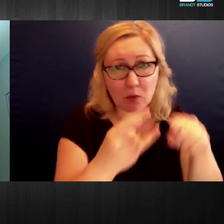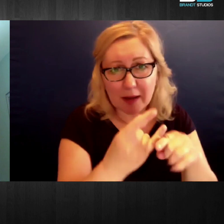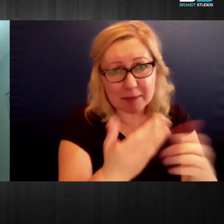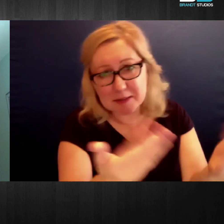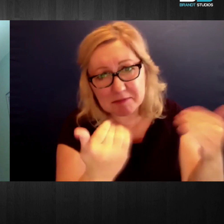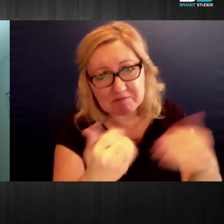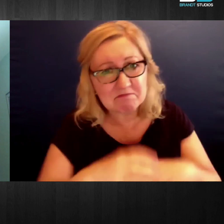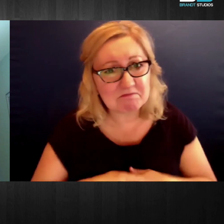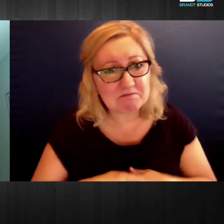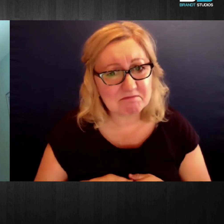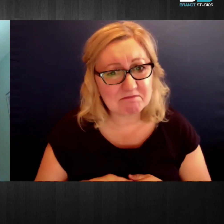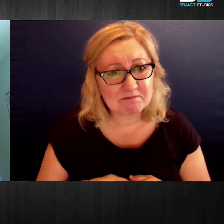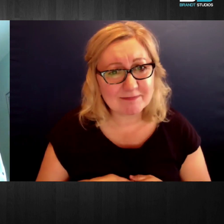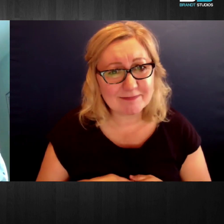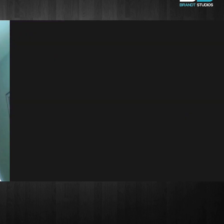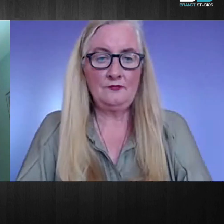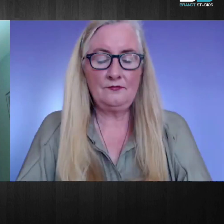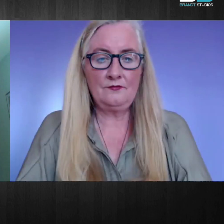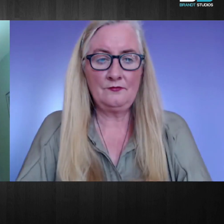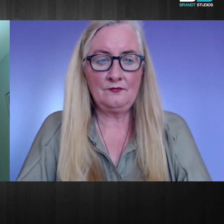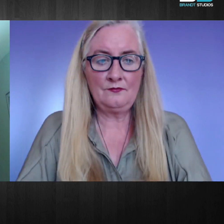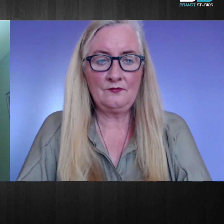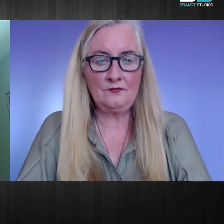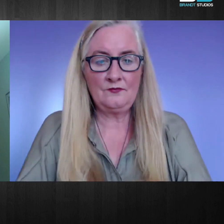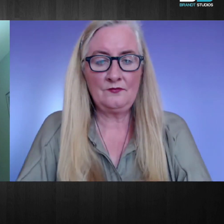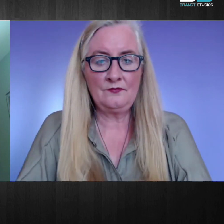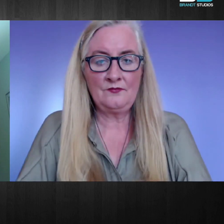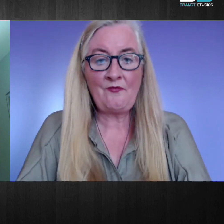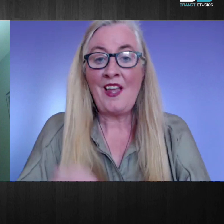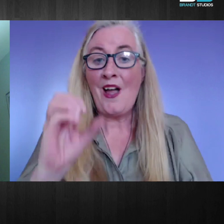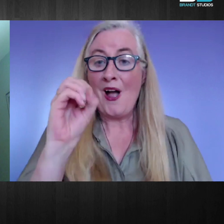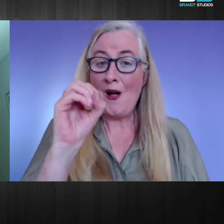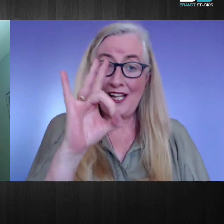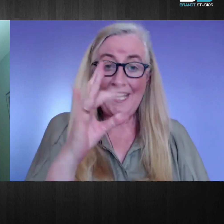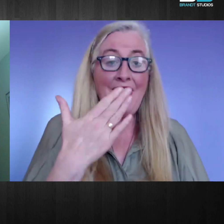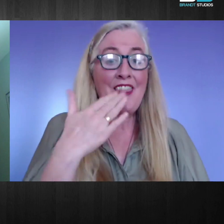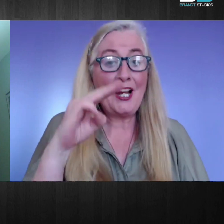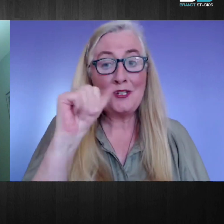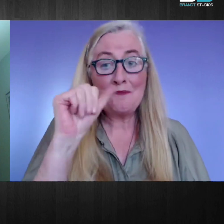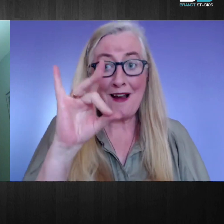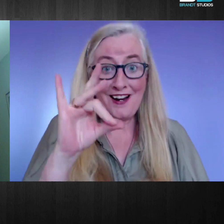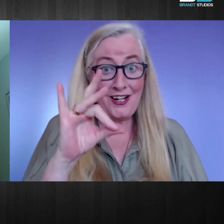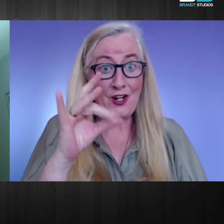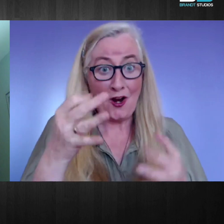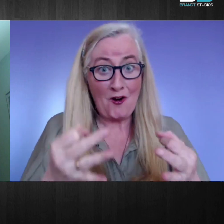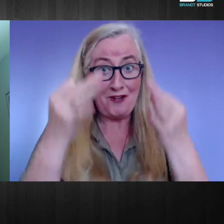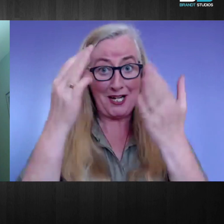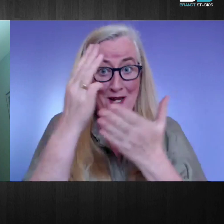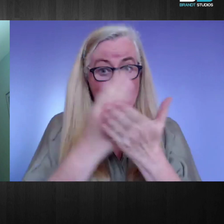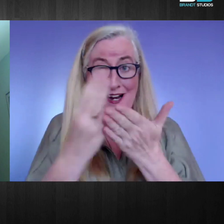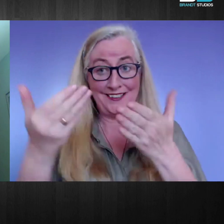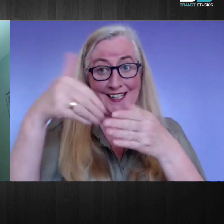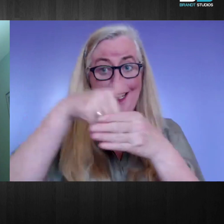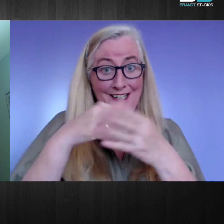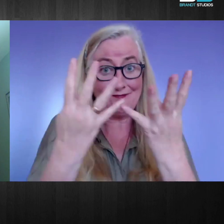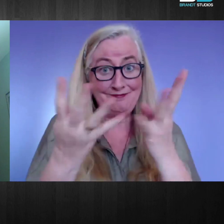Okay, thanks, Mark. It's great to be part of this great panel. Delighted to be here. Thank you.